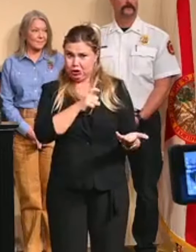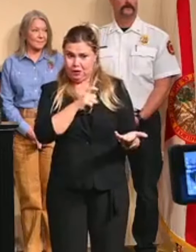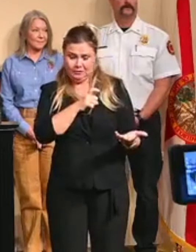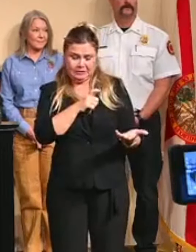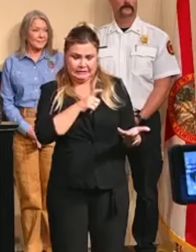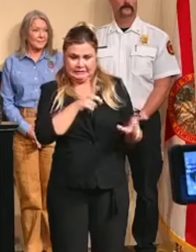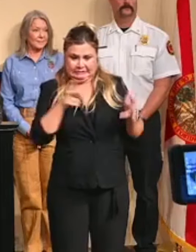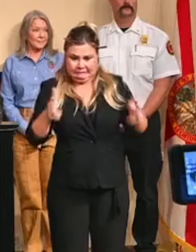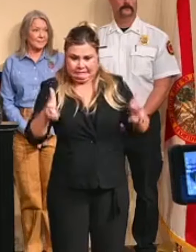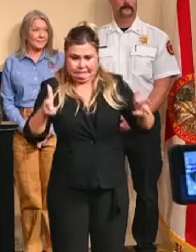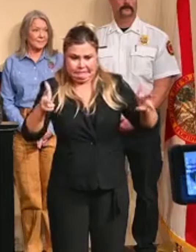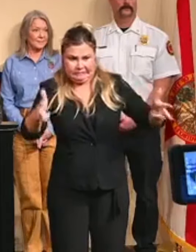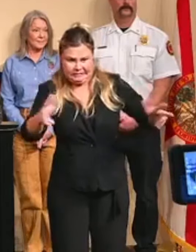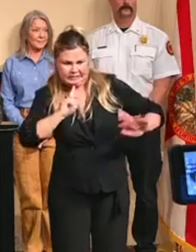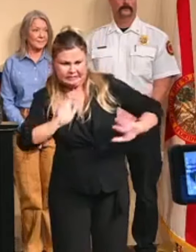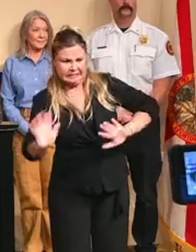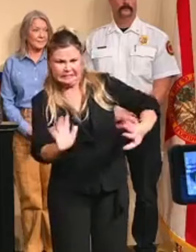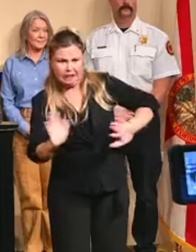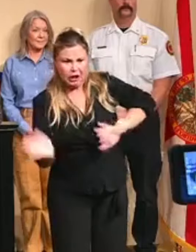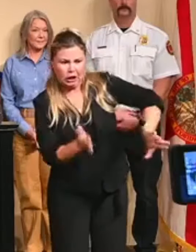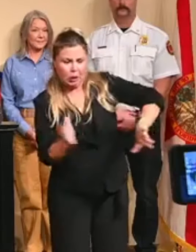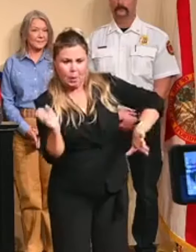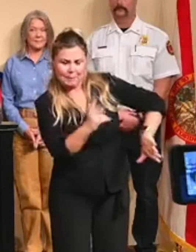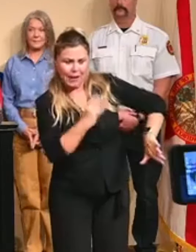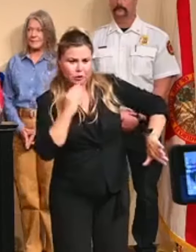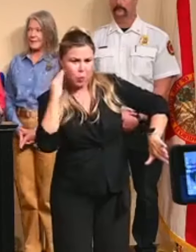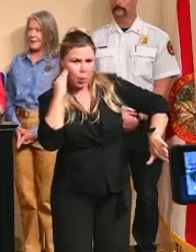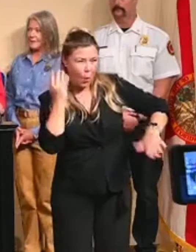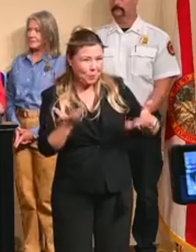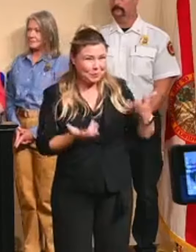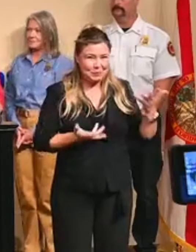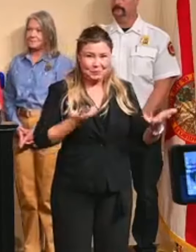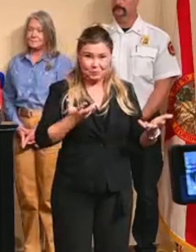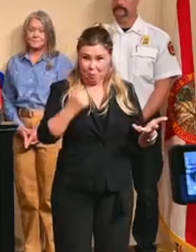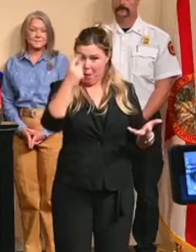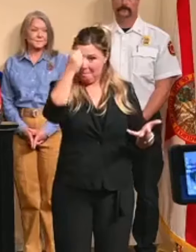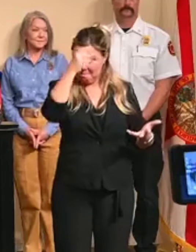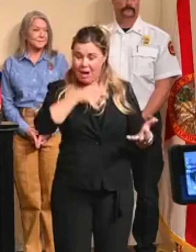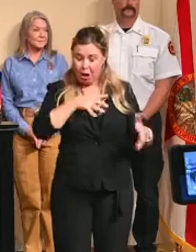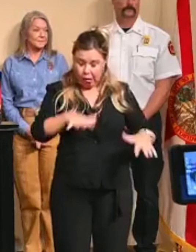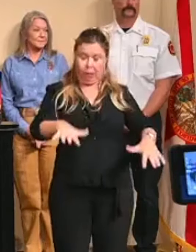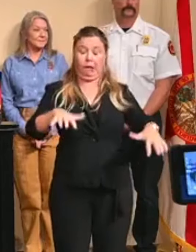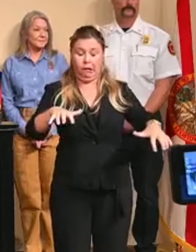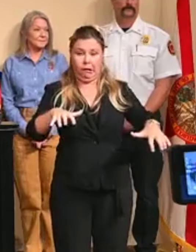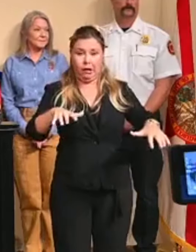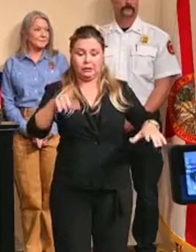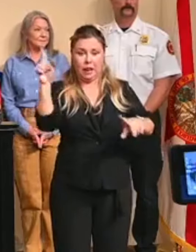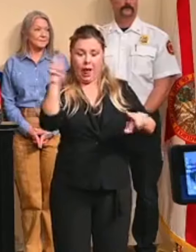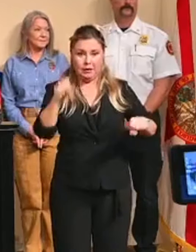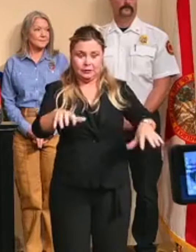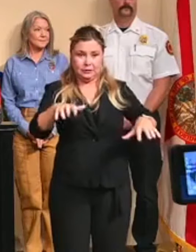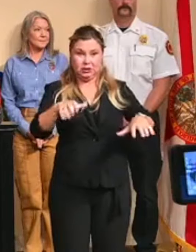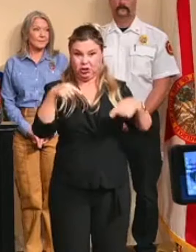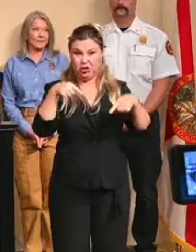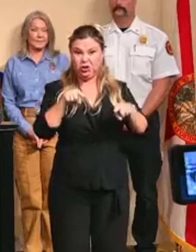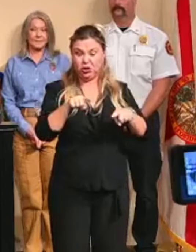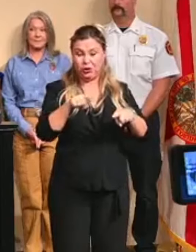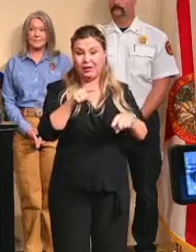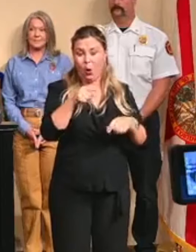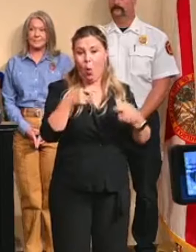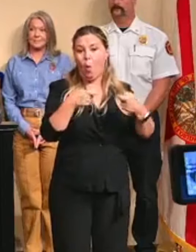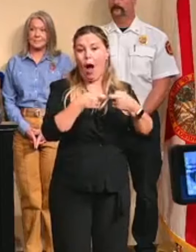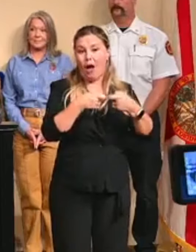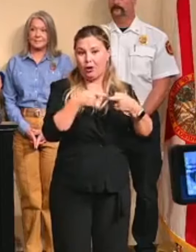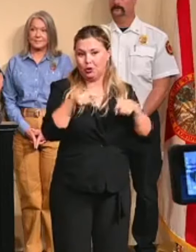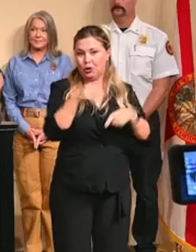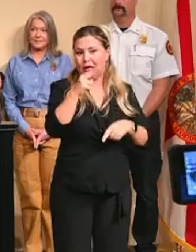deputies stationed to like actively discourage that? A man got shocked from an exposed wire during the cold. Well, obviously, we don't